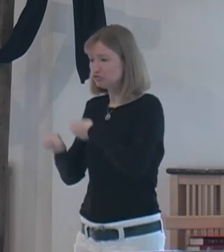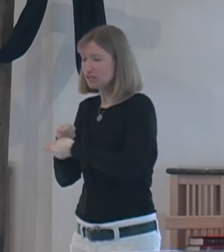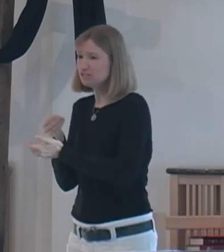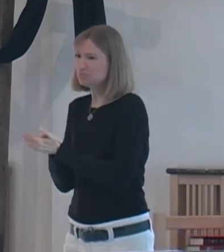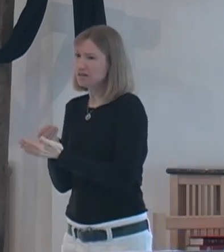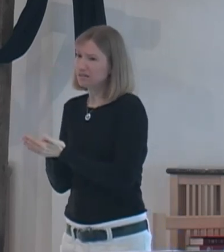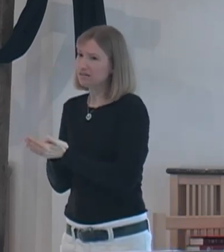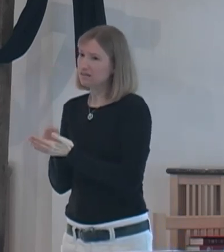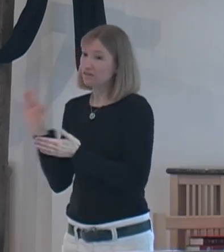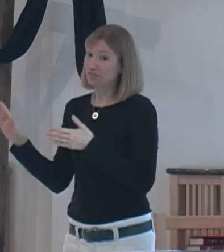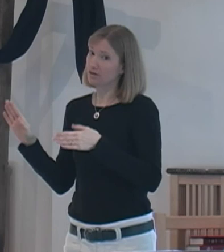big business.